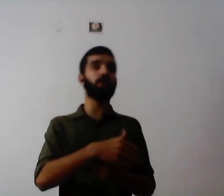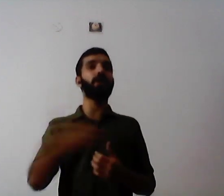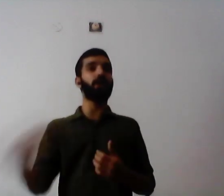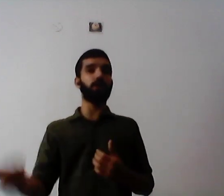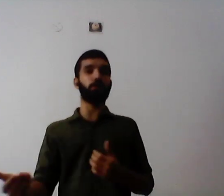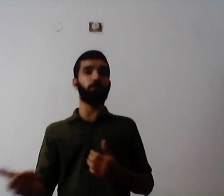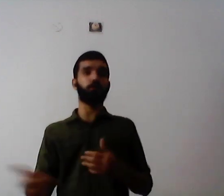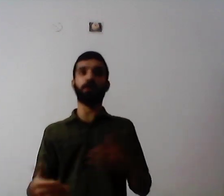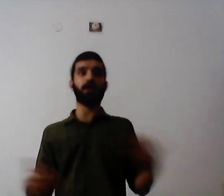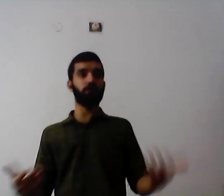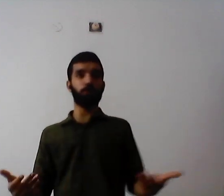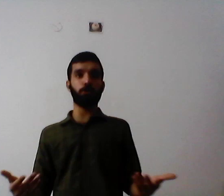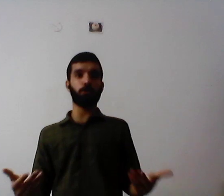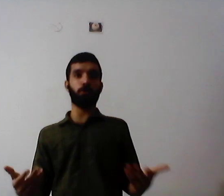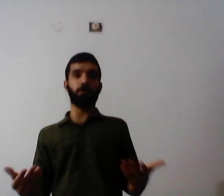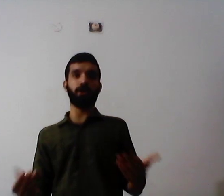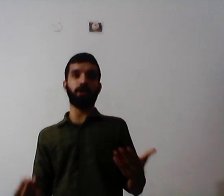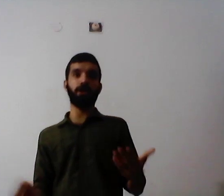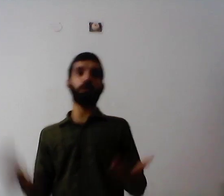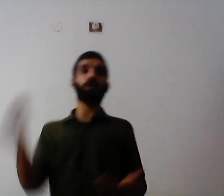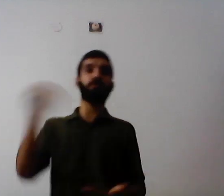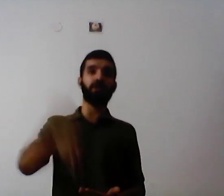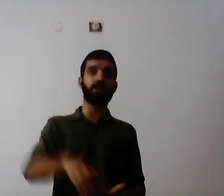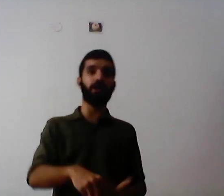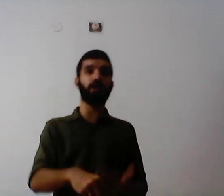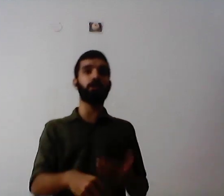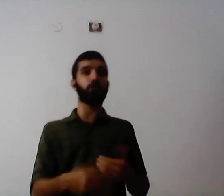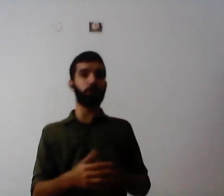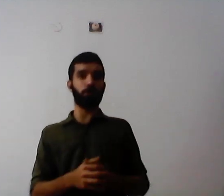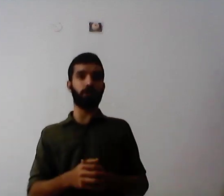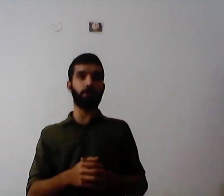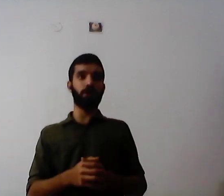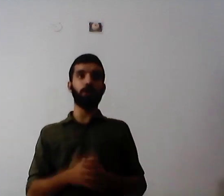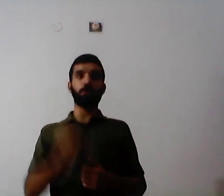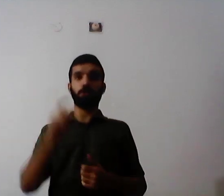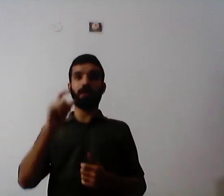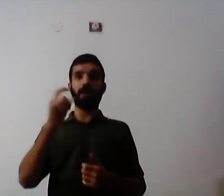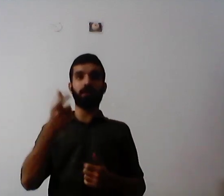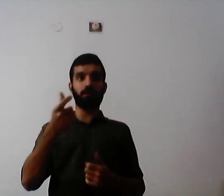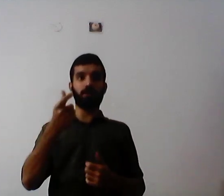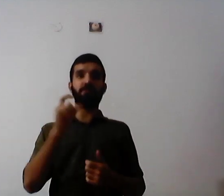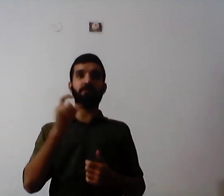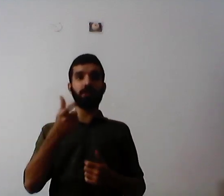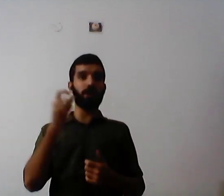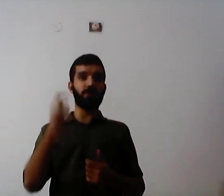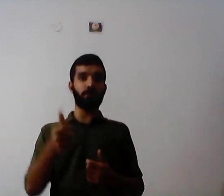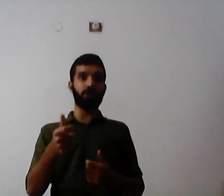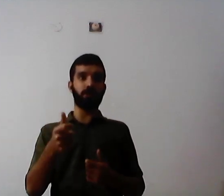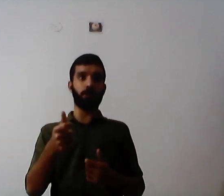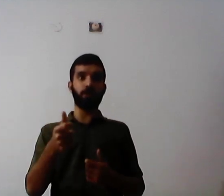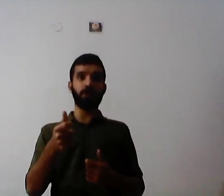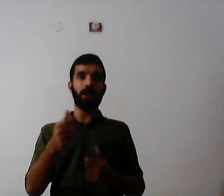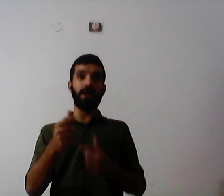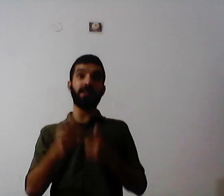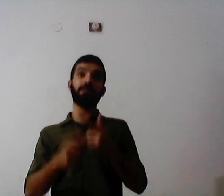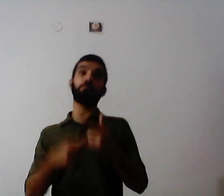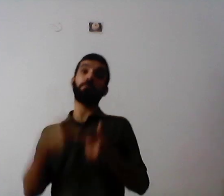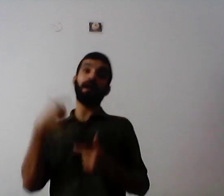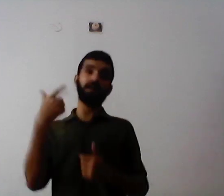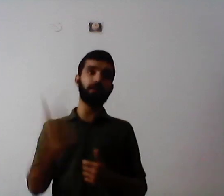completely dissolved. So that is not solubility, right? You can further dissolve sugar. So that difference you have to distinguish. It is the maximum